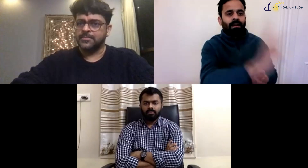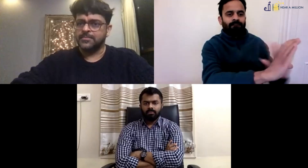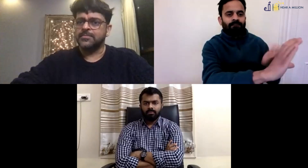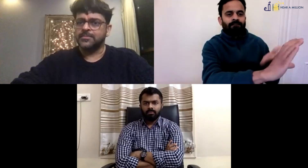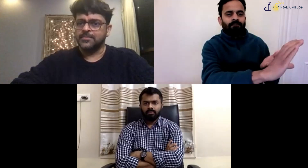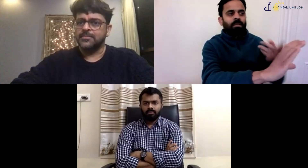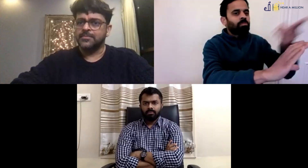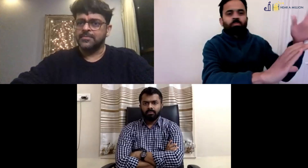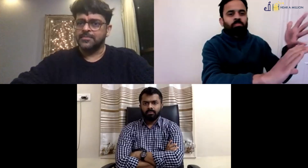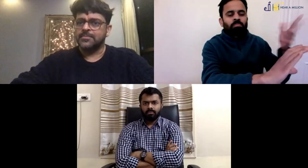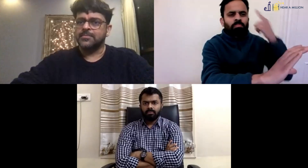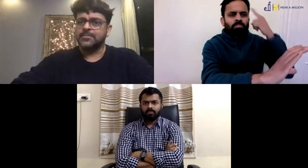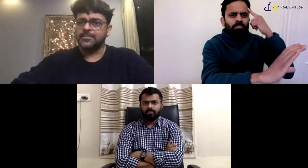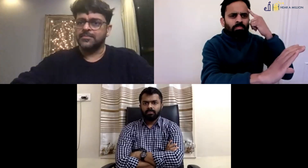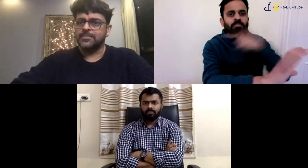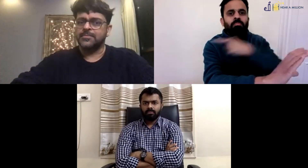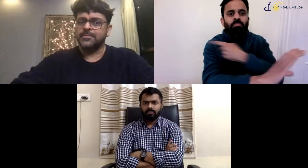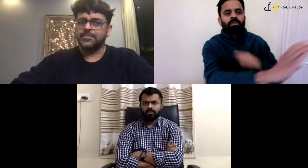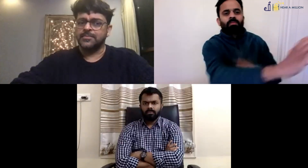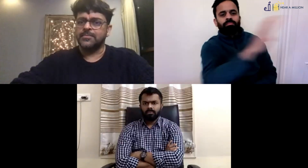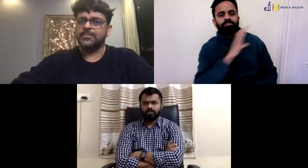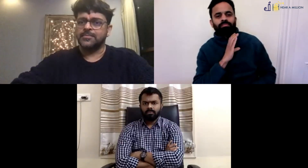front runners again.